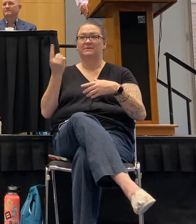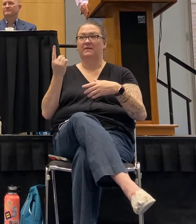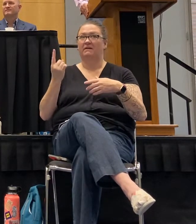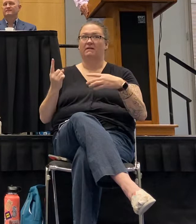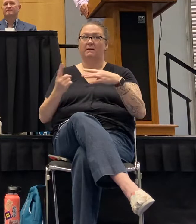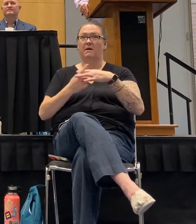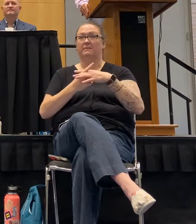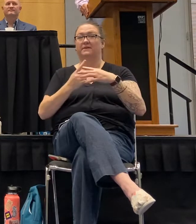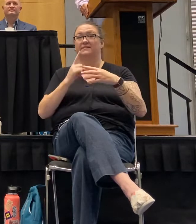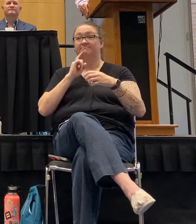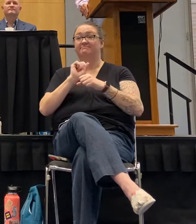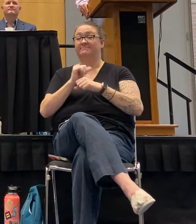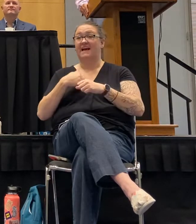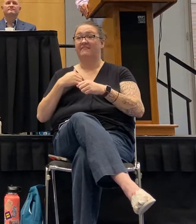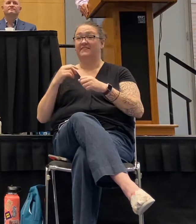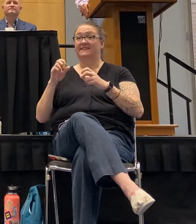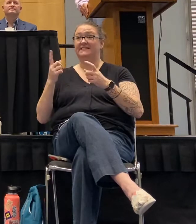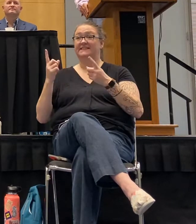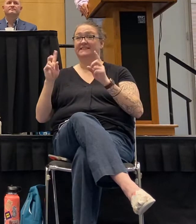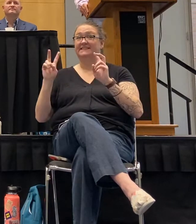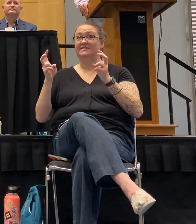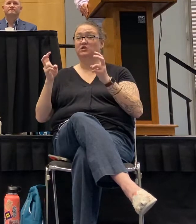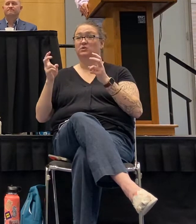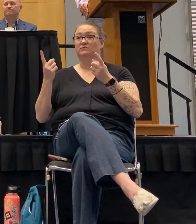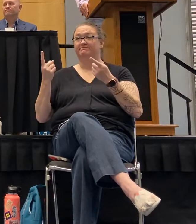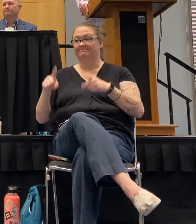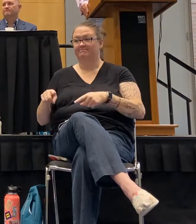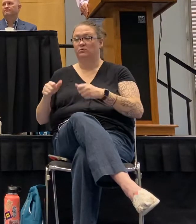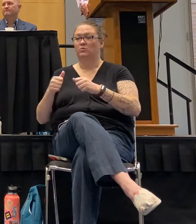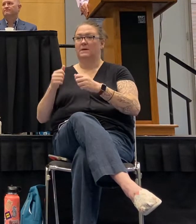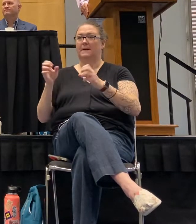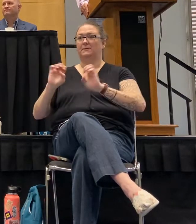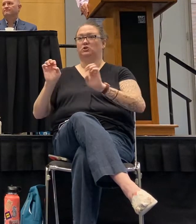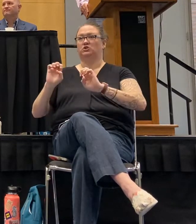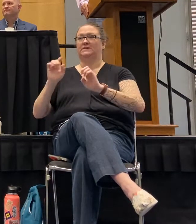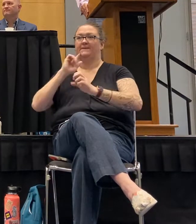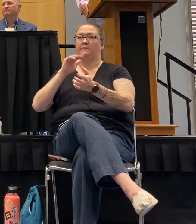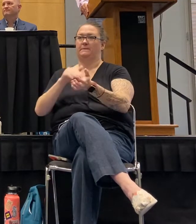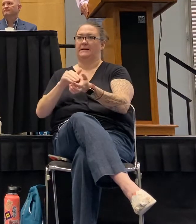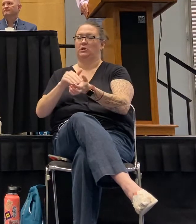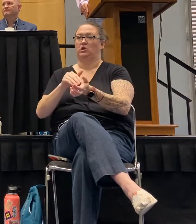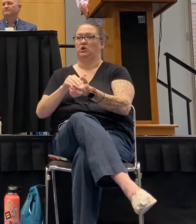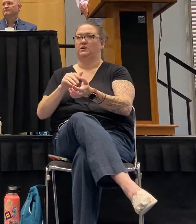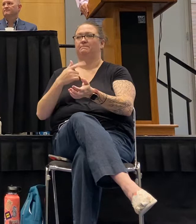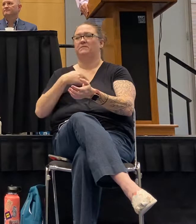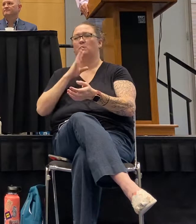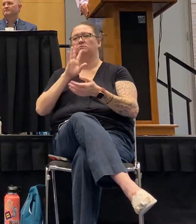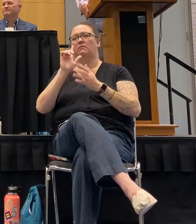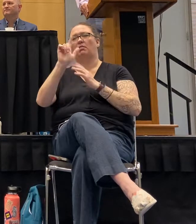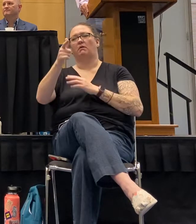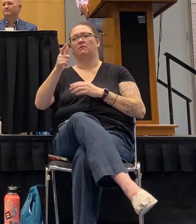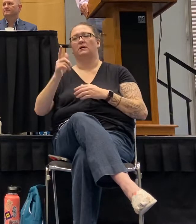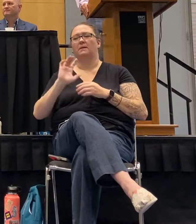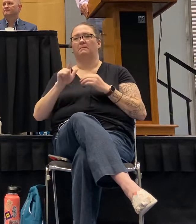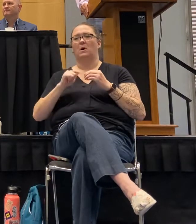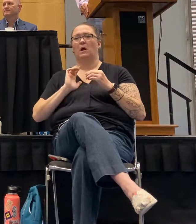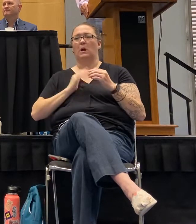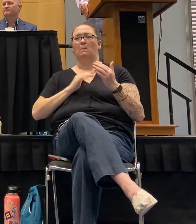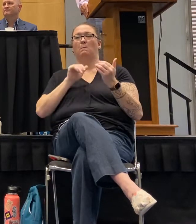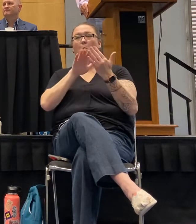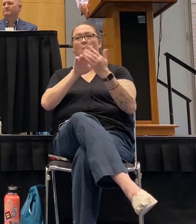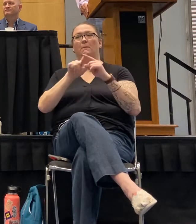and actually we did have an incident involving a medical emergency. So I'll talk later about what our approach was,